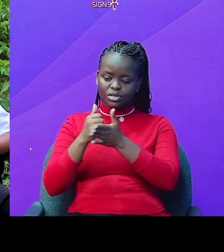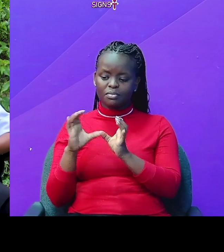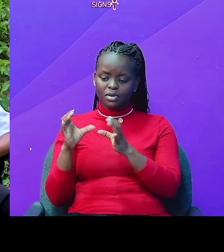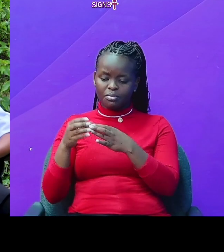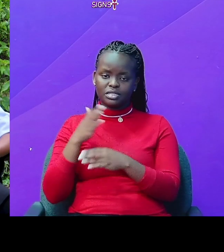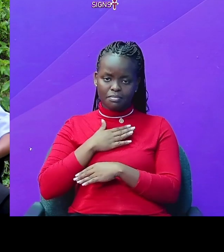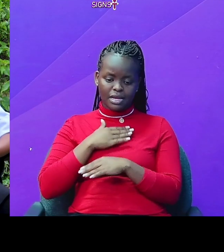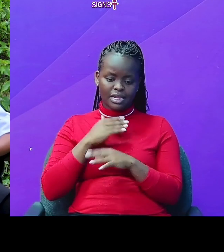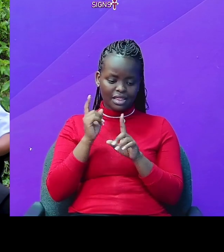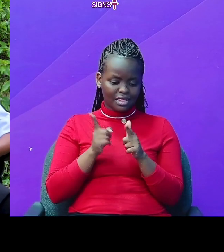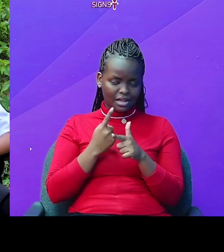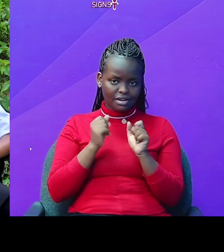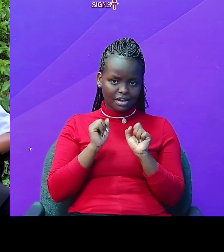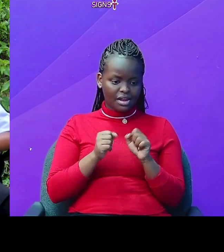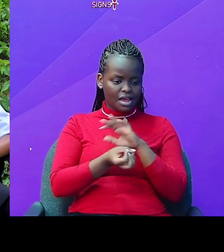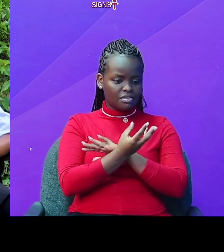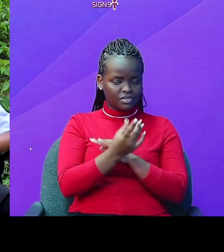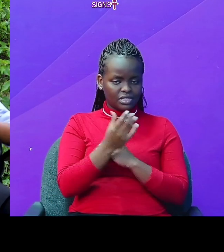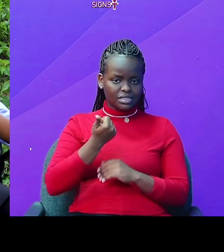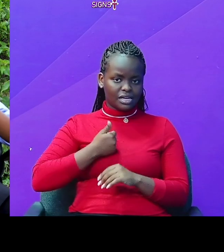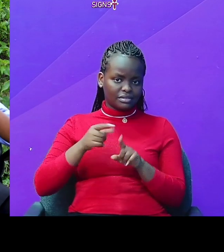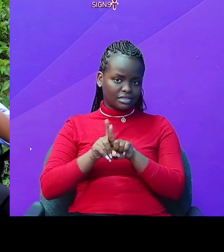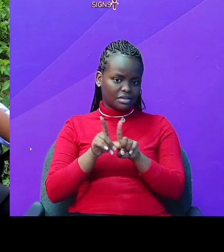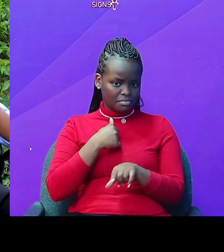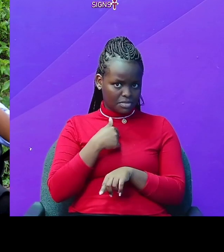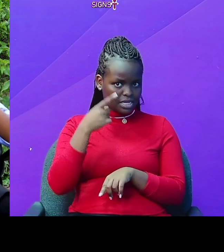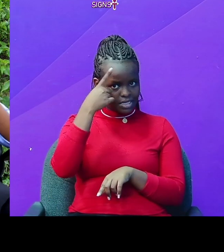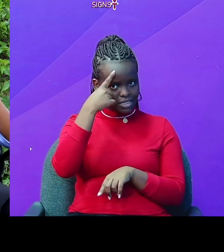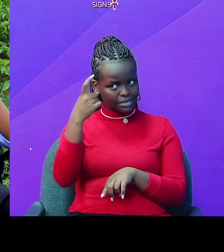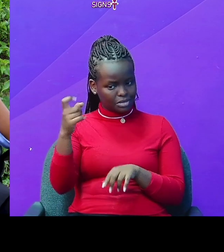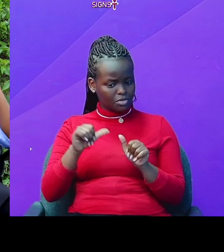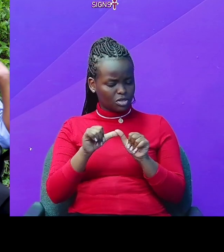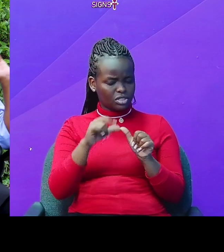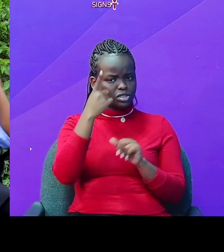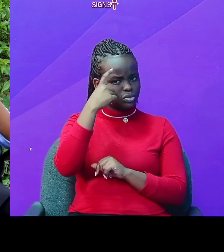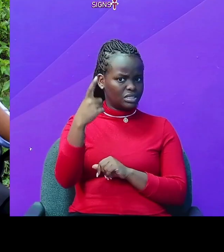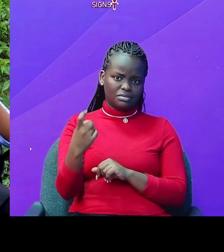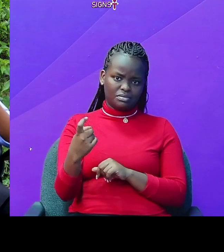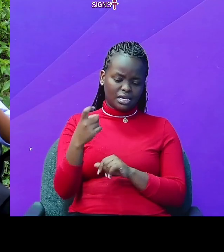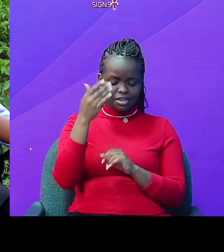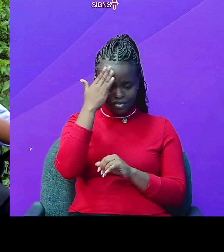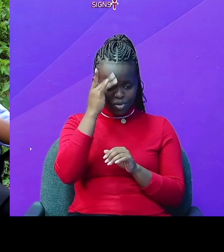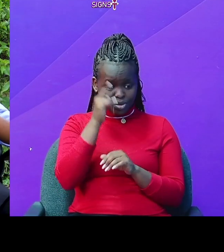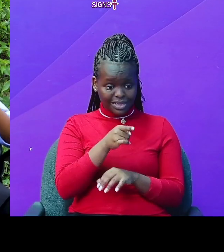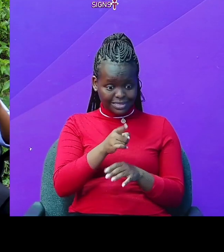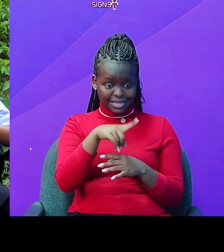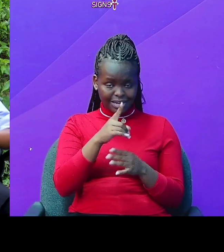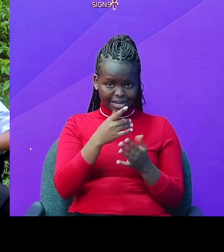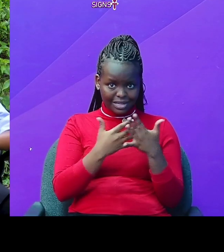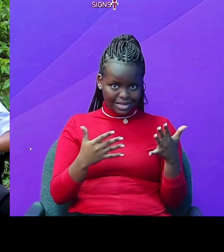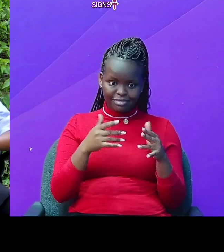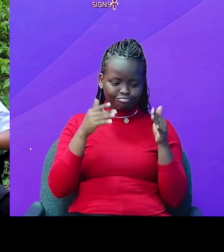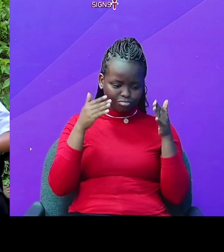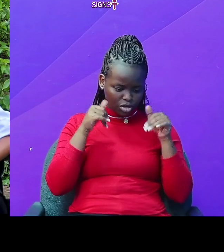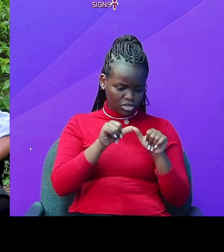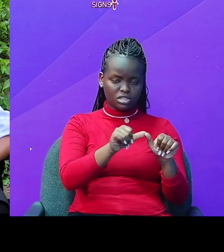advise girls like me is to dream, go on with your dream. If you know this is the right thing, go with it. Nobody